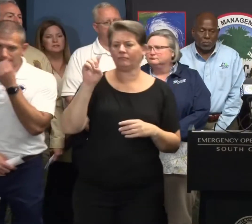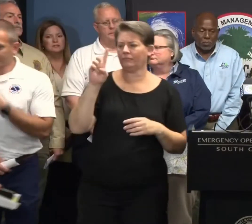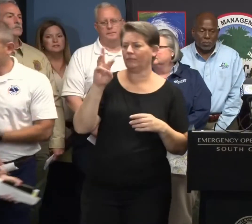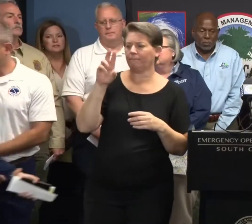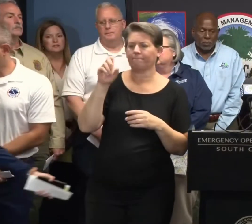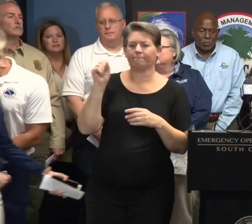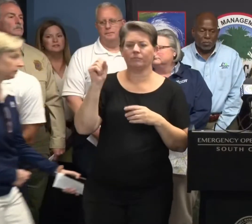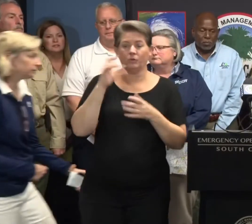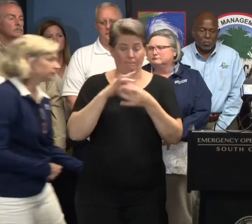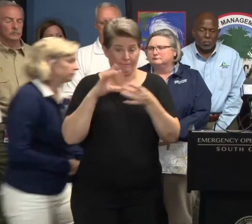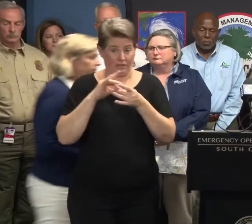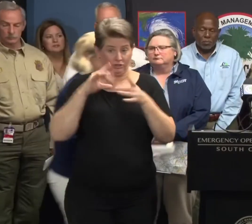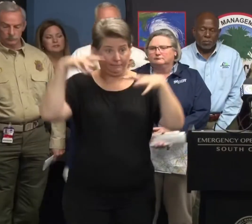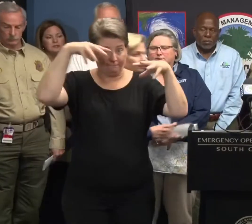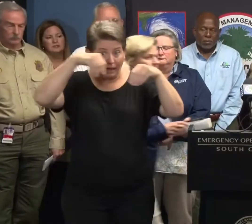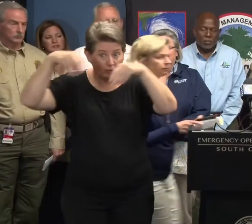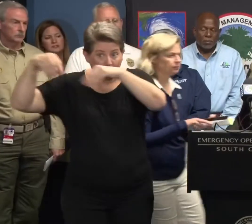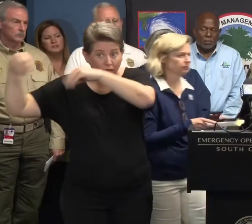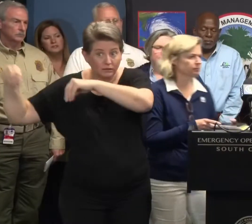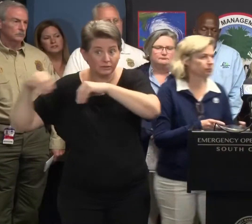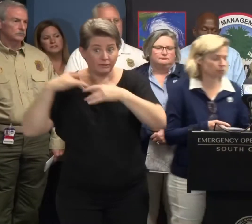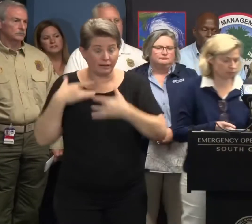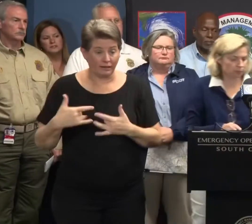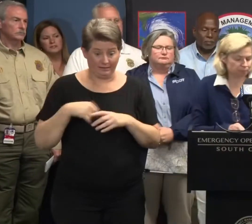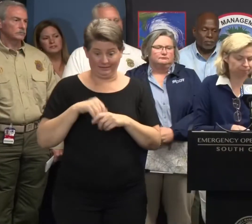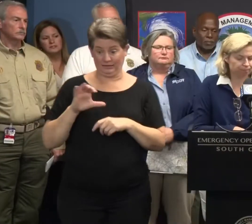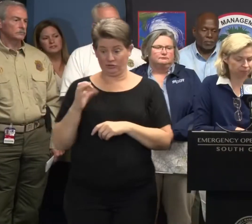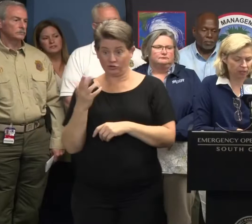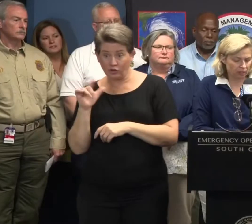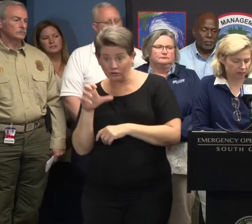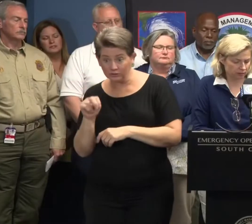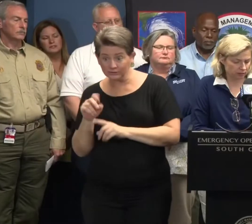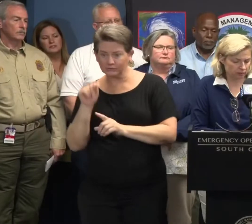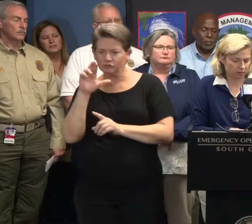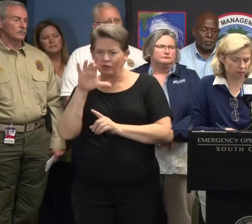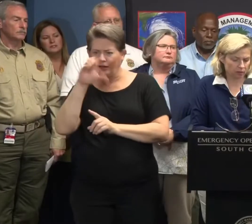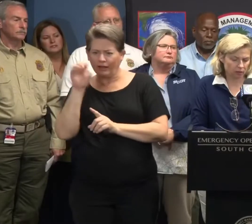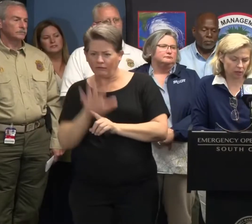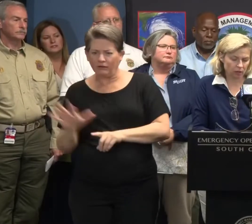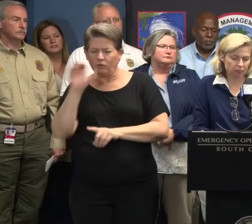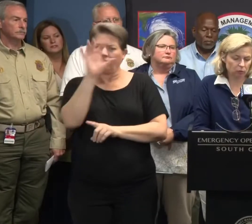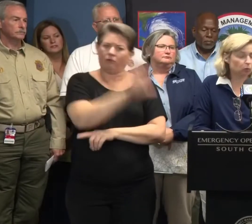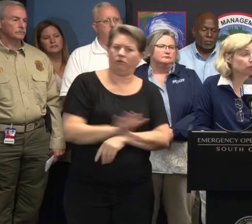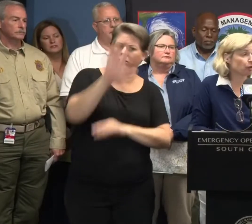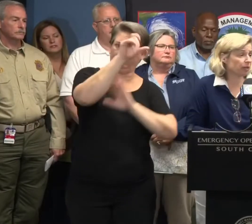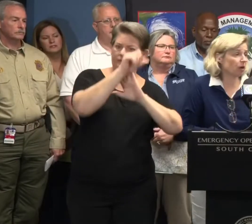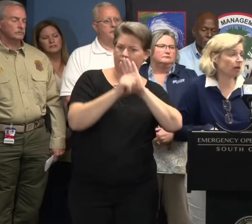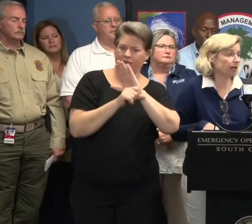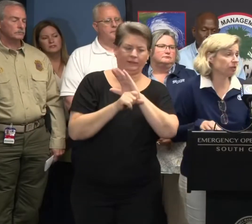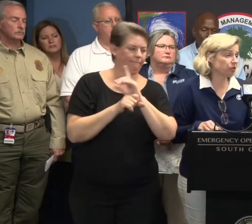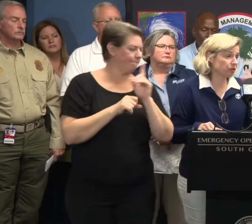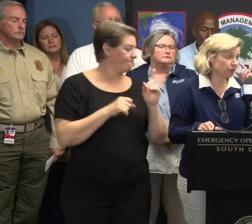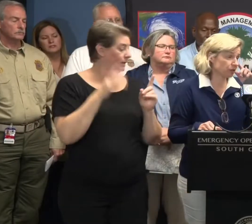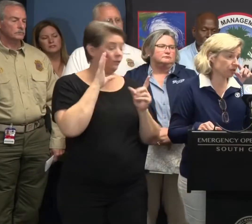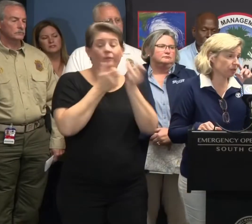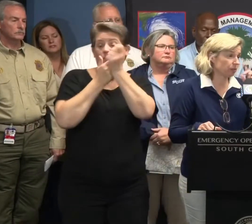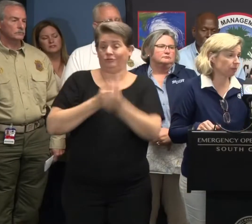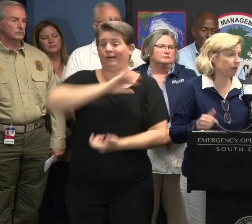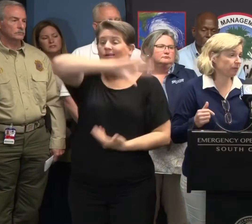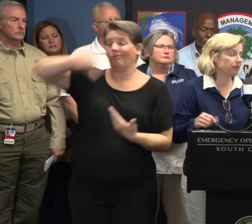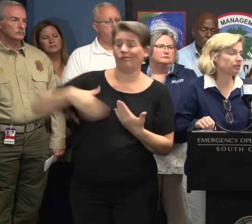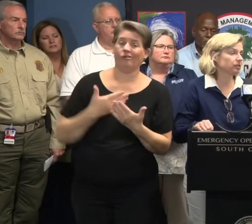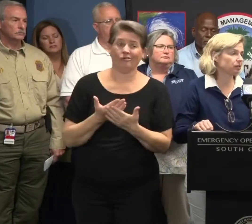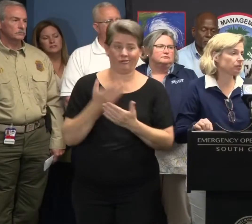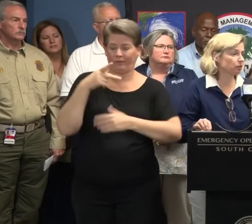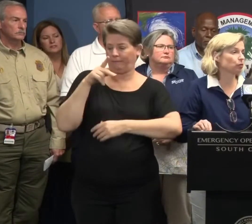power outages. Are those largely in the Charleston, Tri-County area, or are you seeing those across the state? Well, we track all outages. Our system,